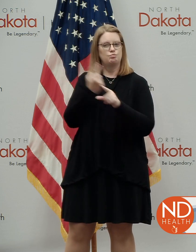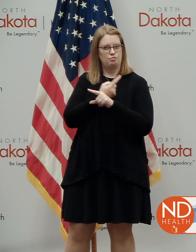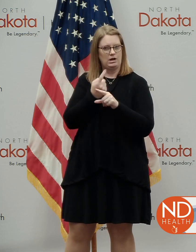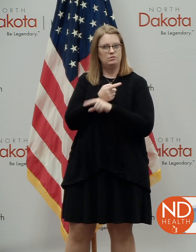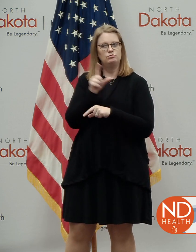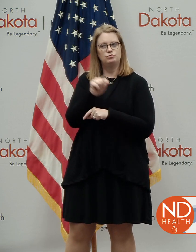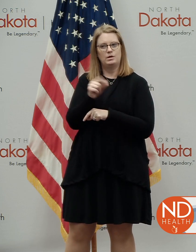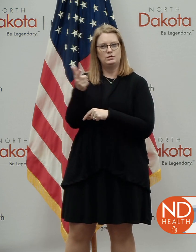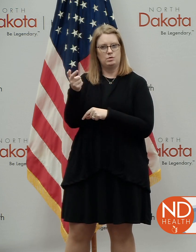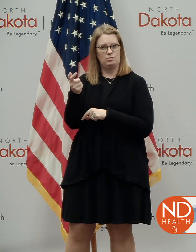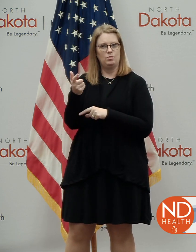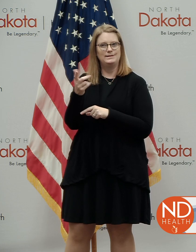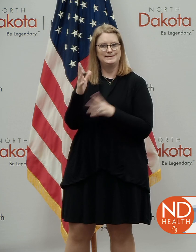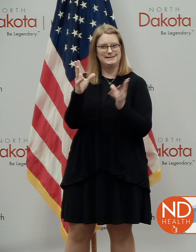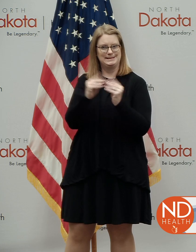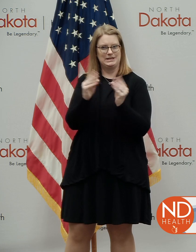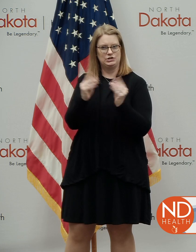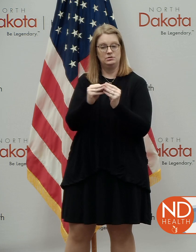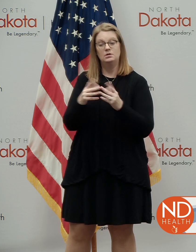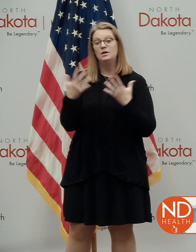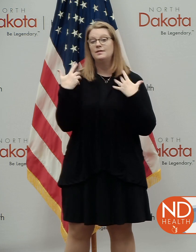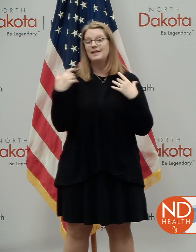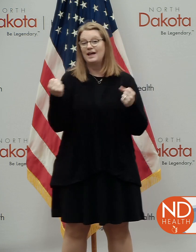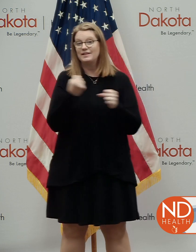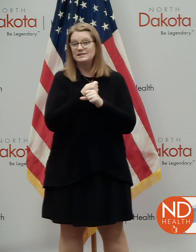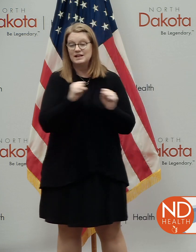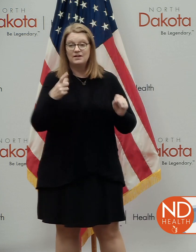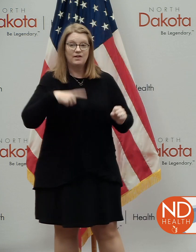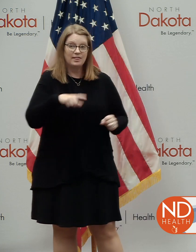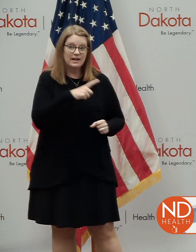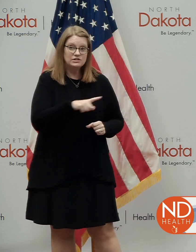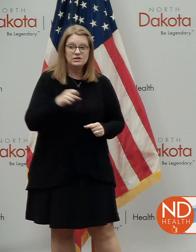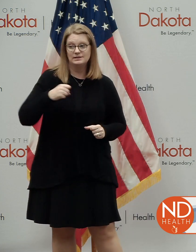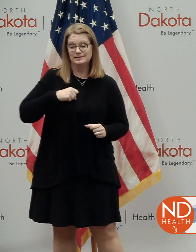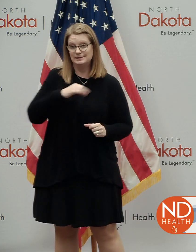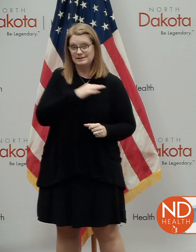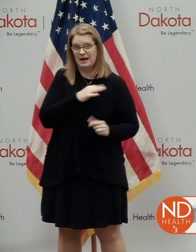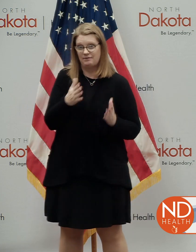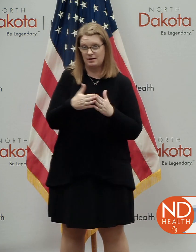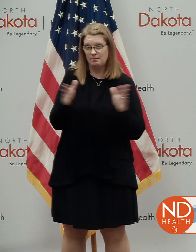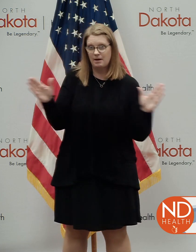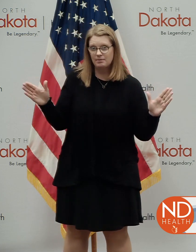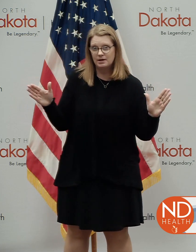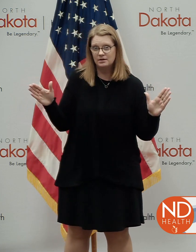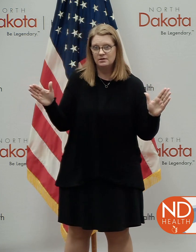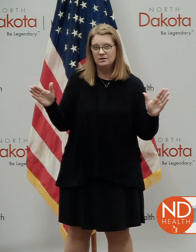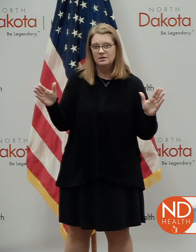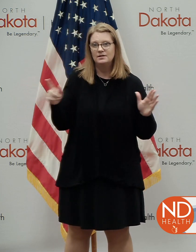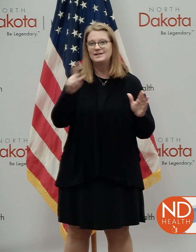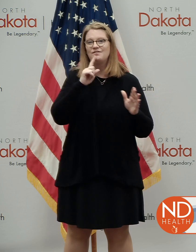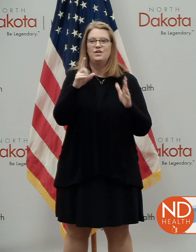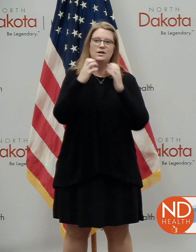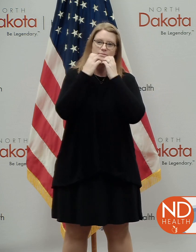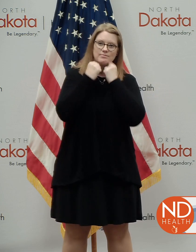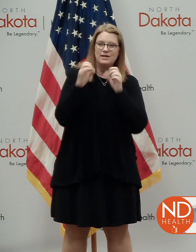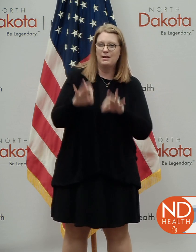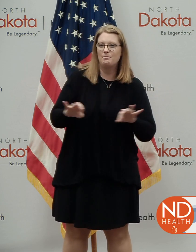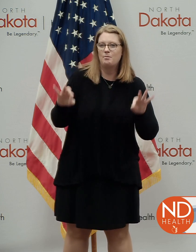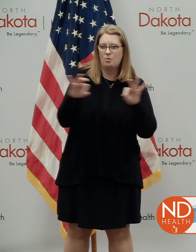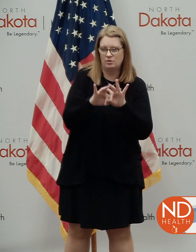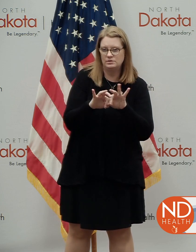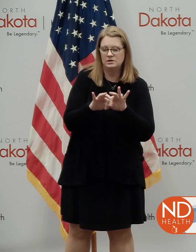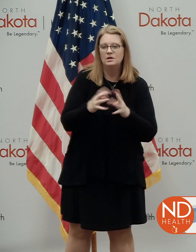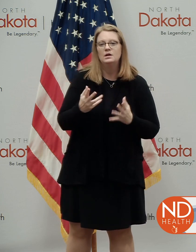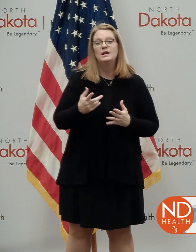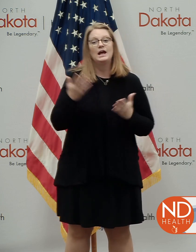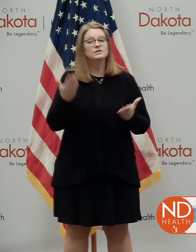possible. The health and safety of our legislators, our staff, and the public are of utmost importance as